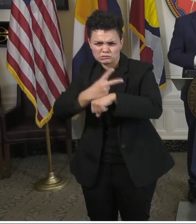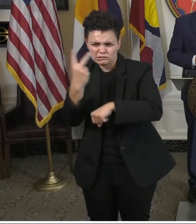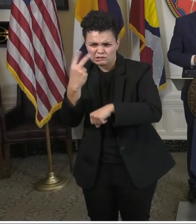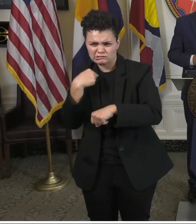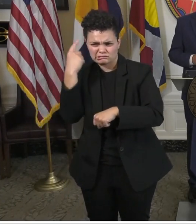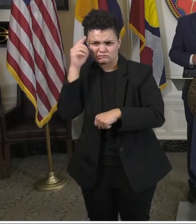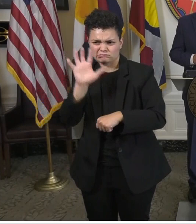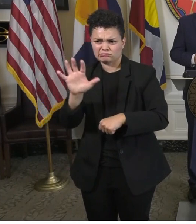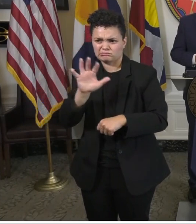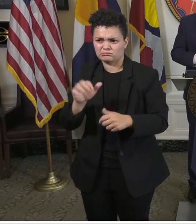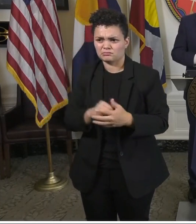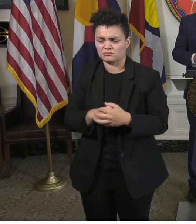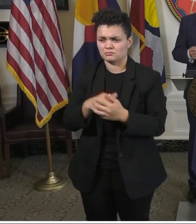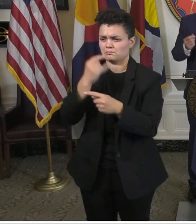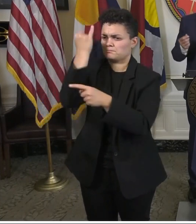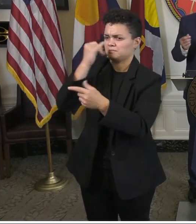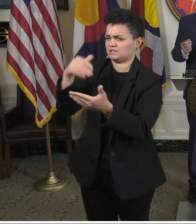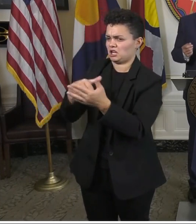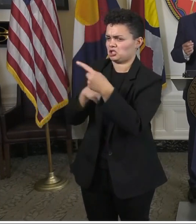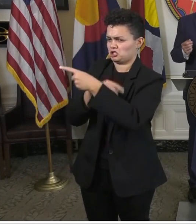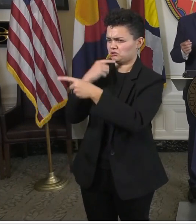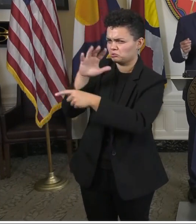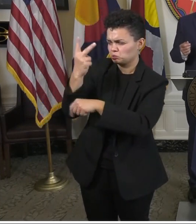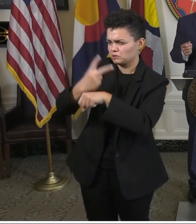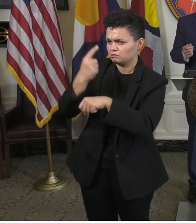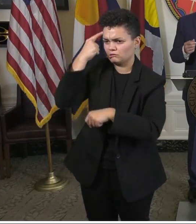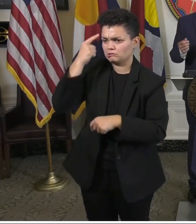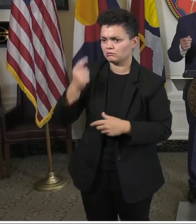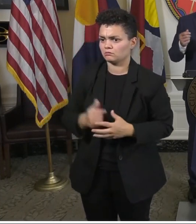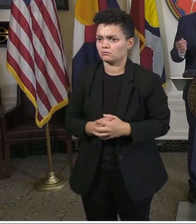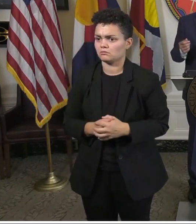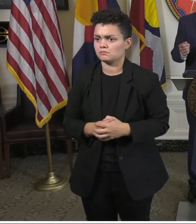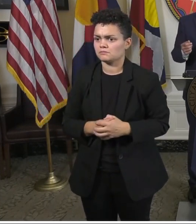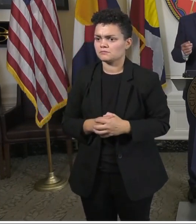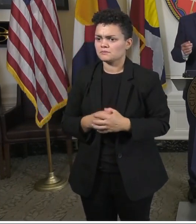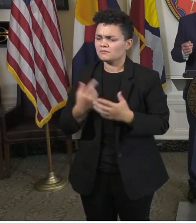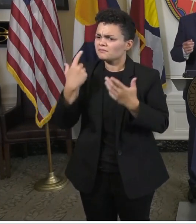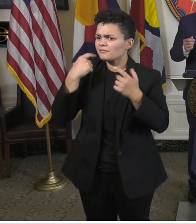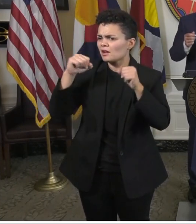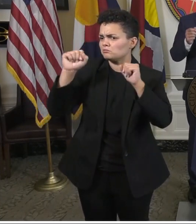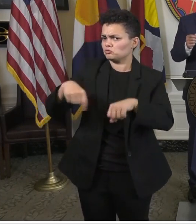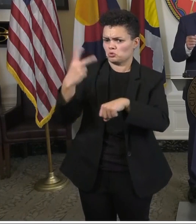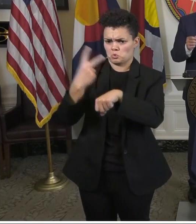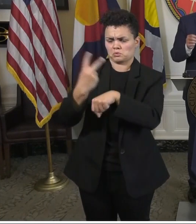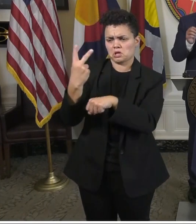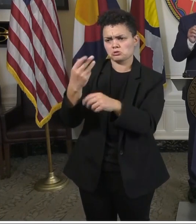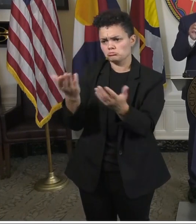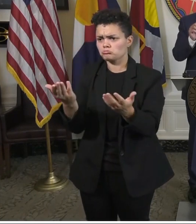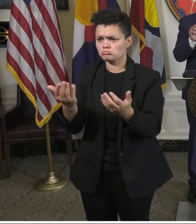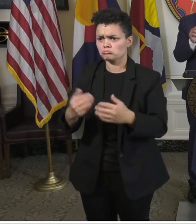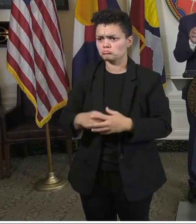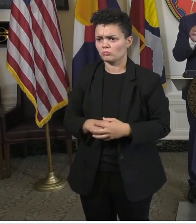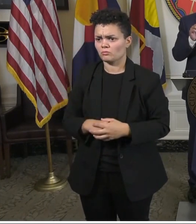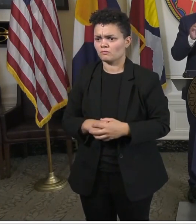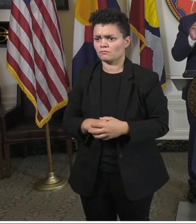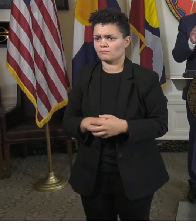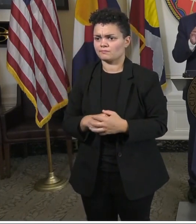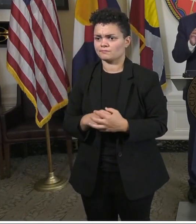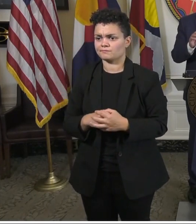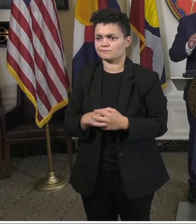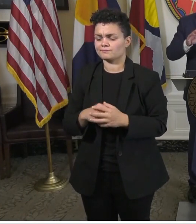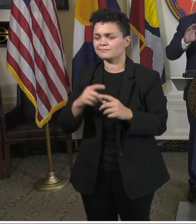locations that you saw on the map earlier. I'm confident that we can still do that, but I think what's key to that is being thoughtful about transitioning from